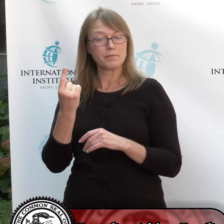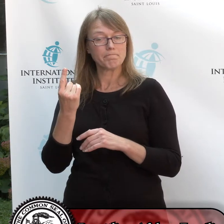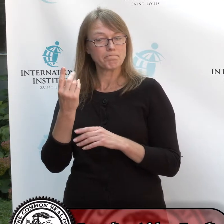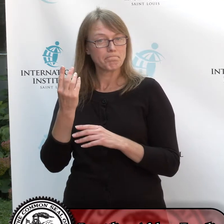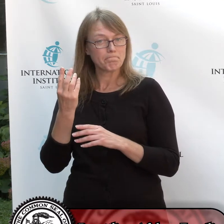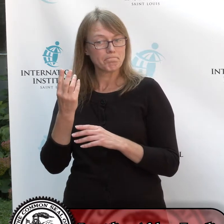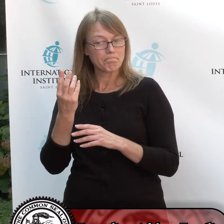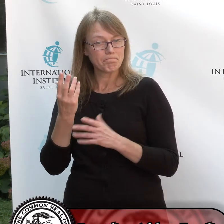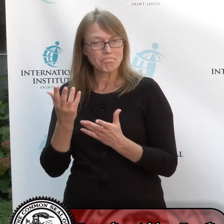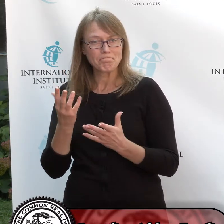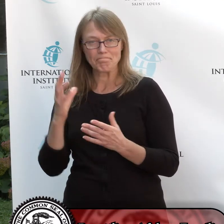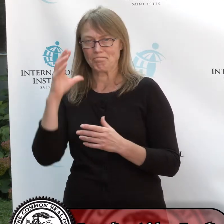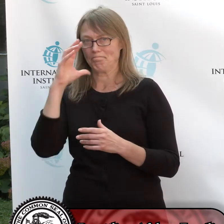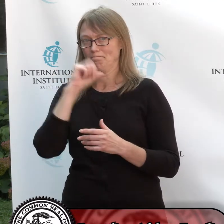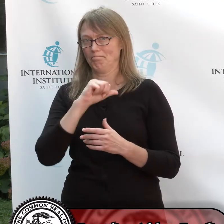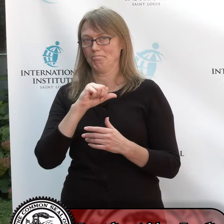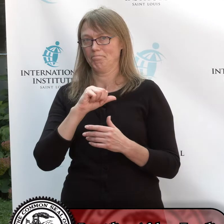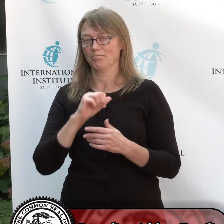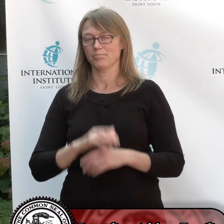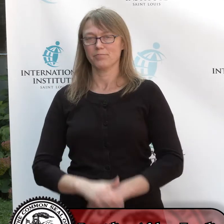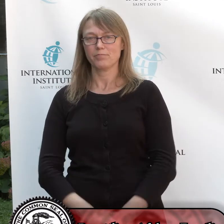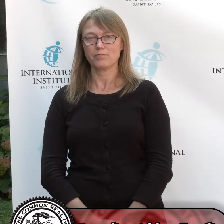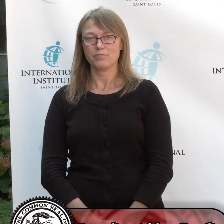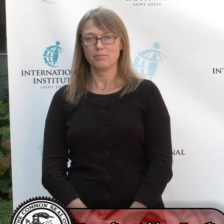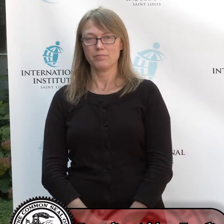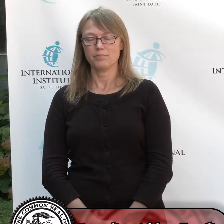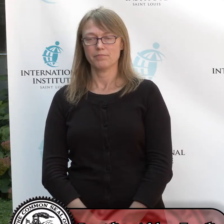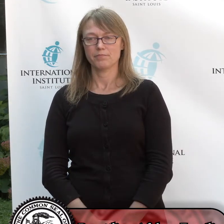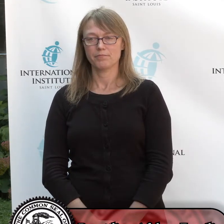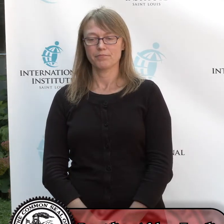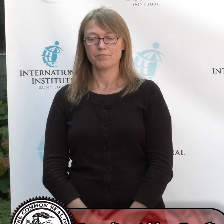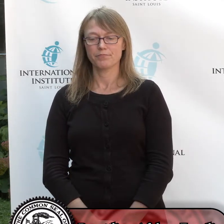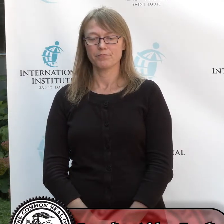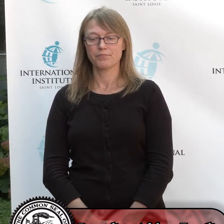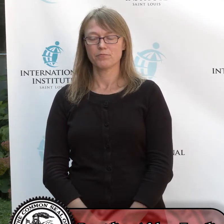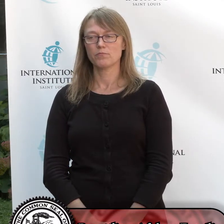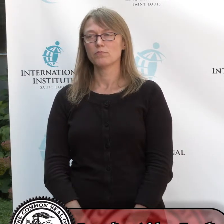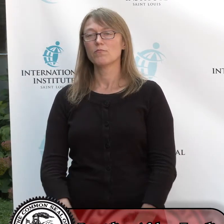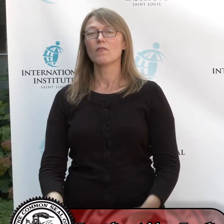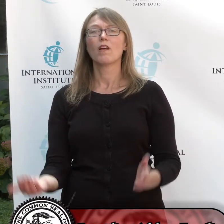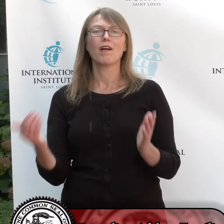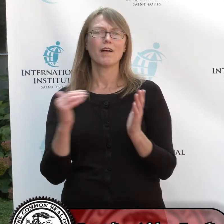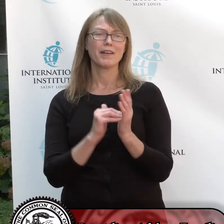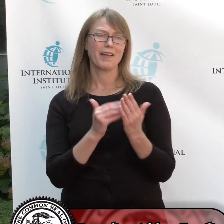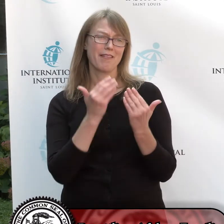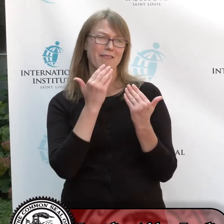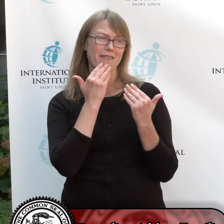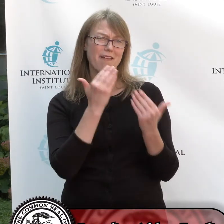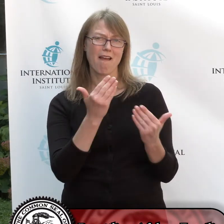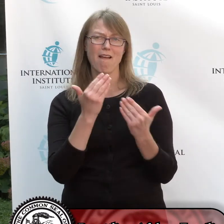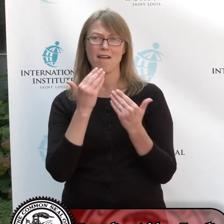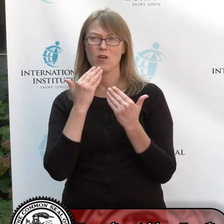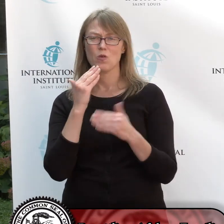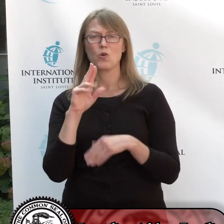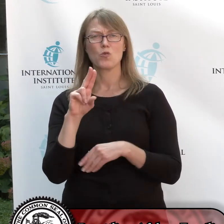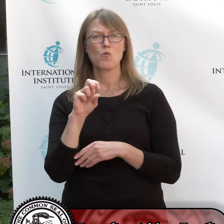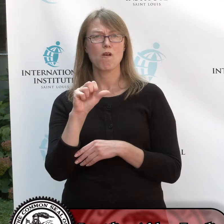to thank once again the United States, government of United States, and